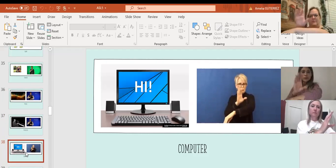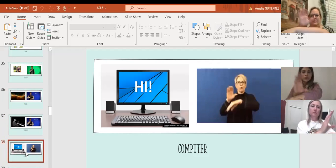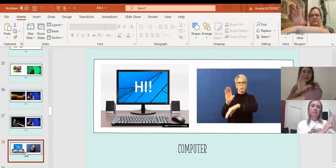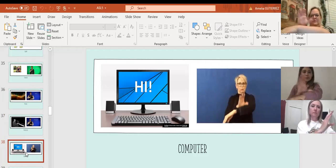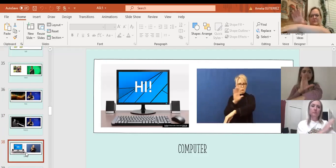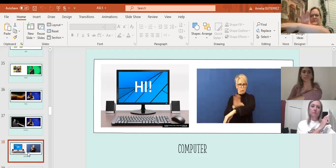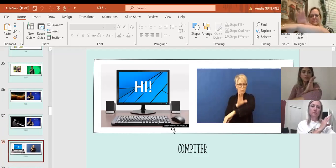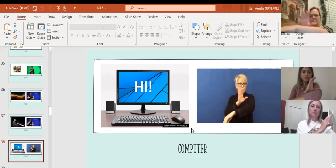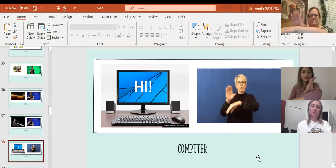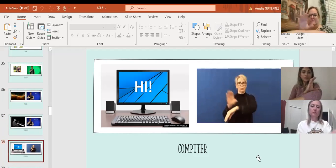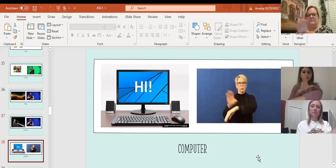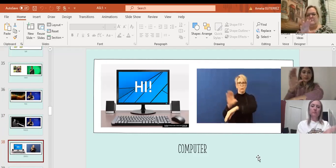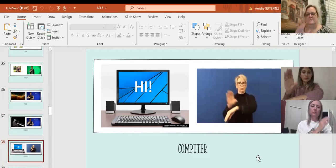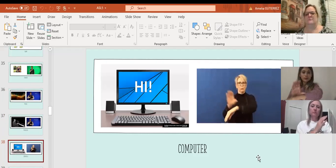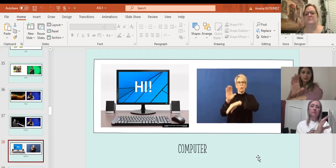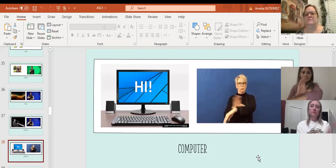Computer.